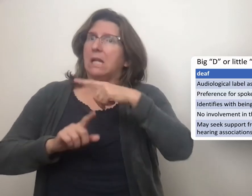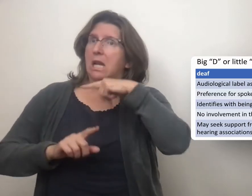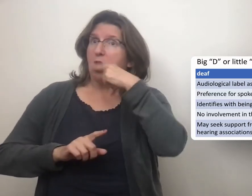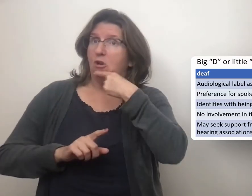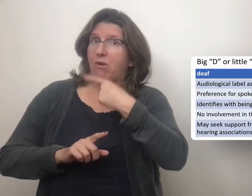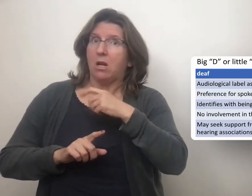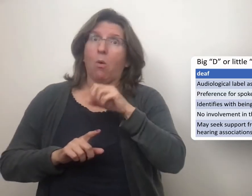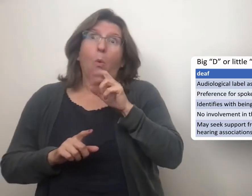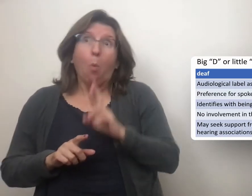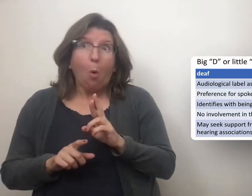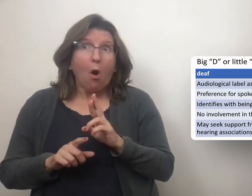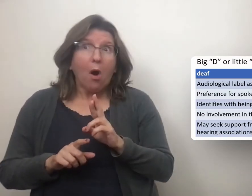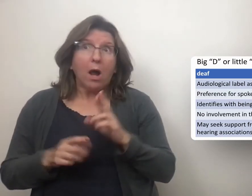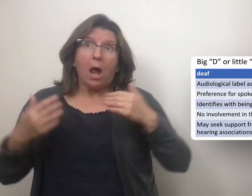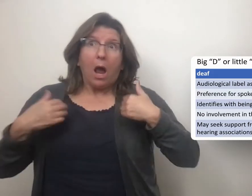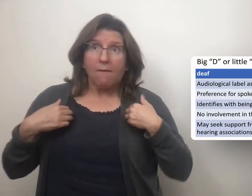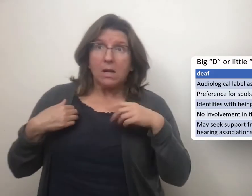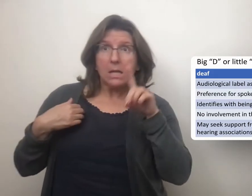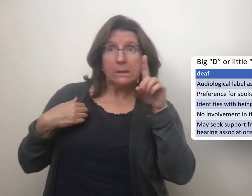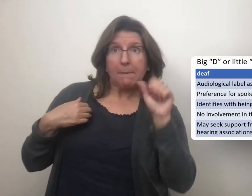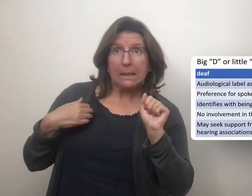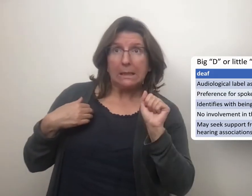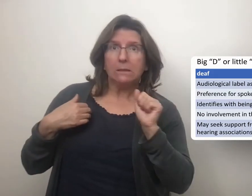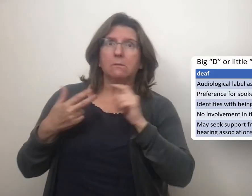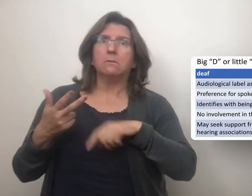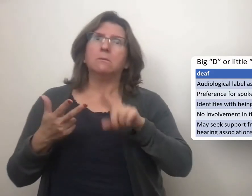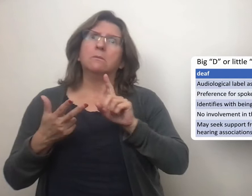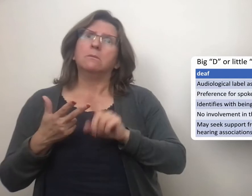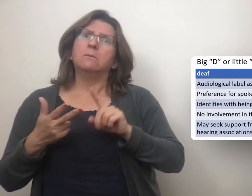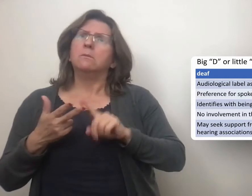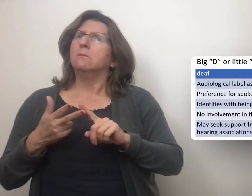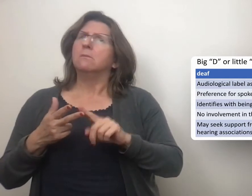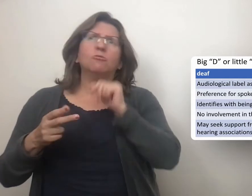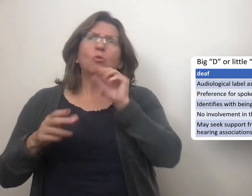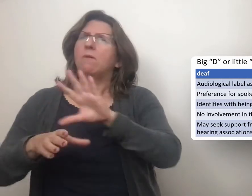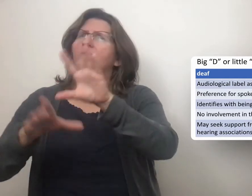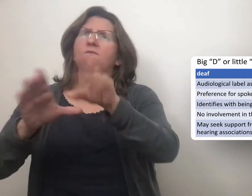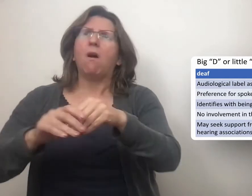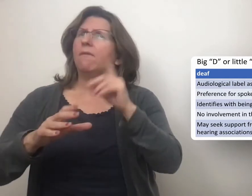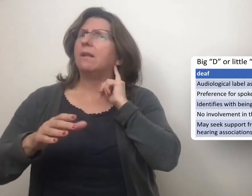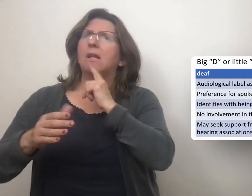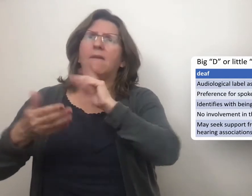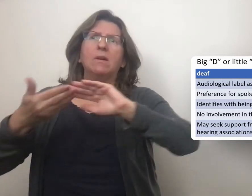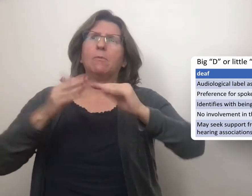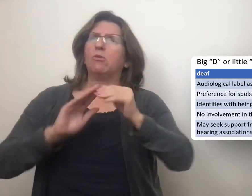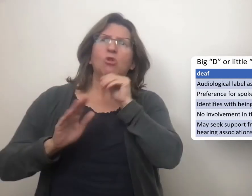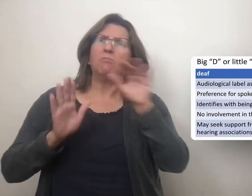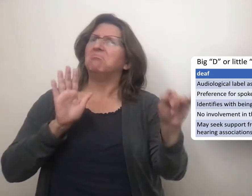may identify more closely with the hearing mainstream norms, and may describe themselves as having a